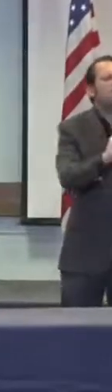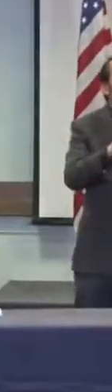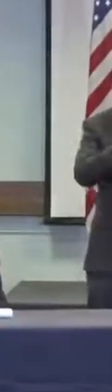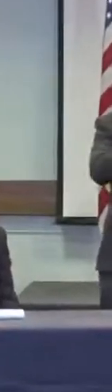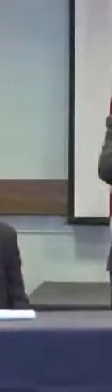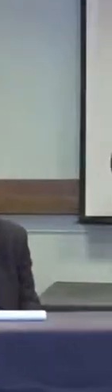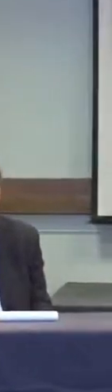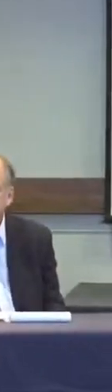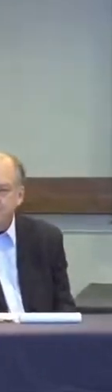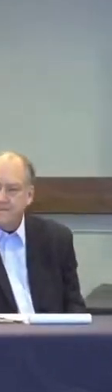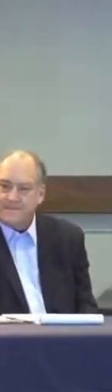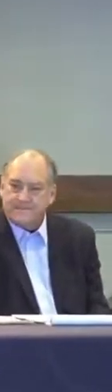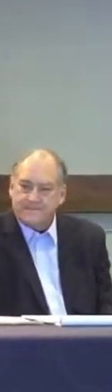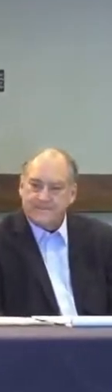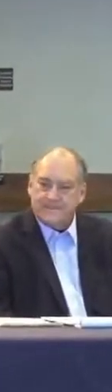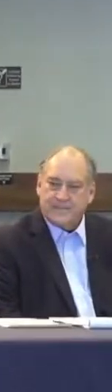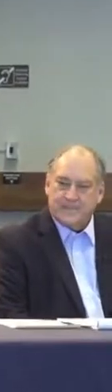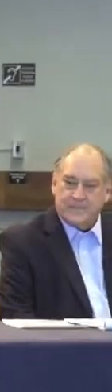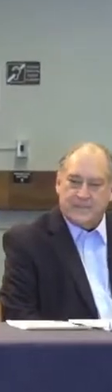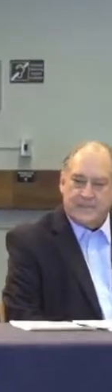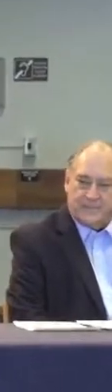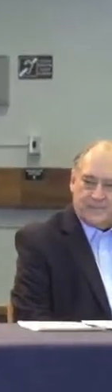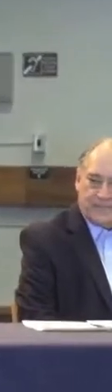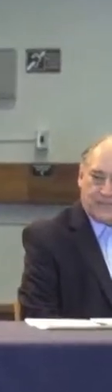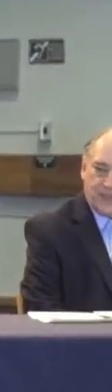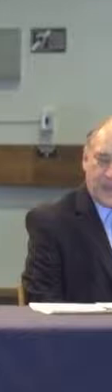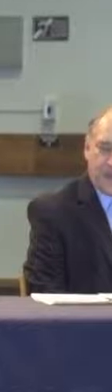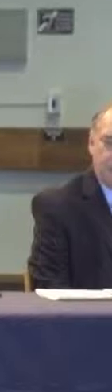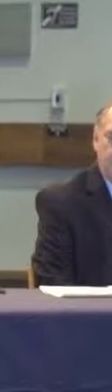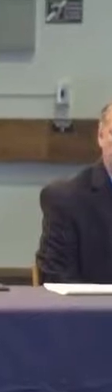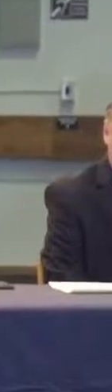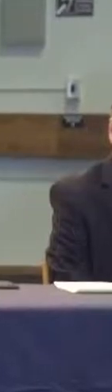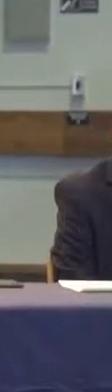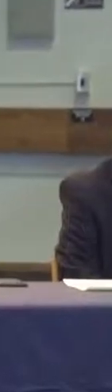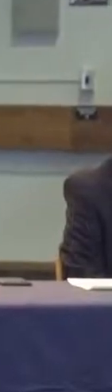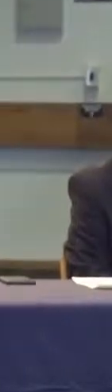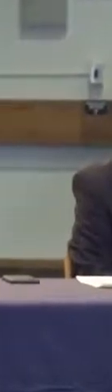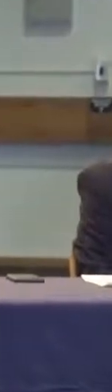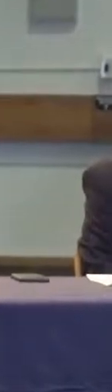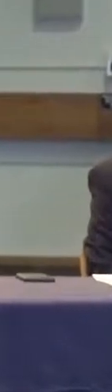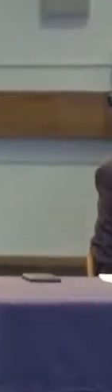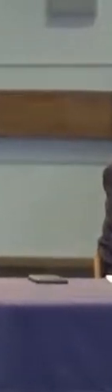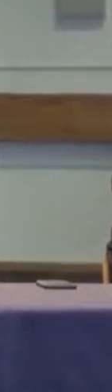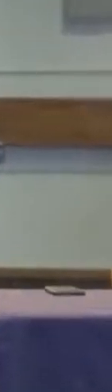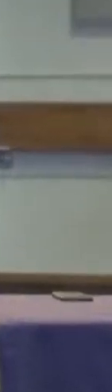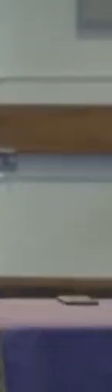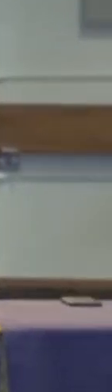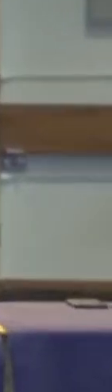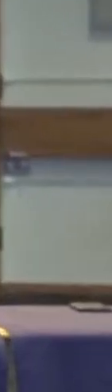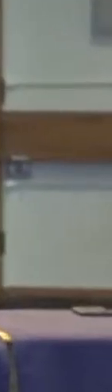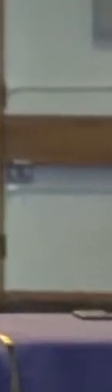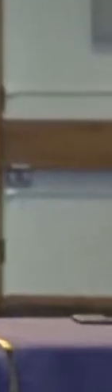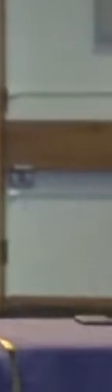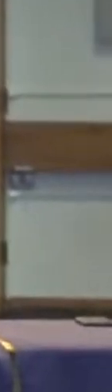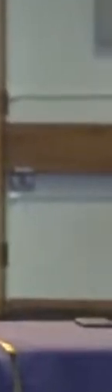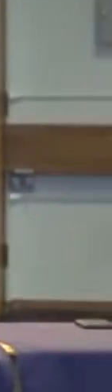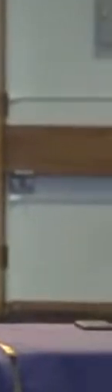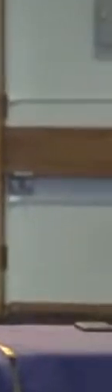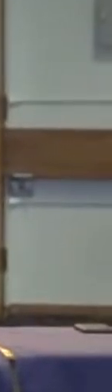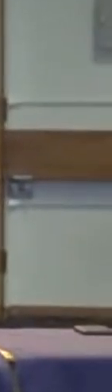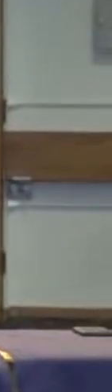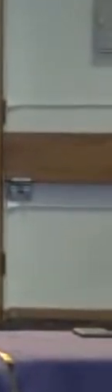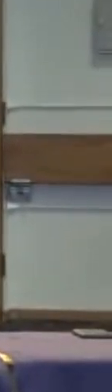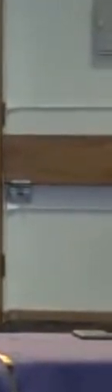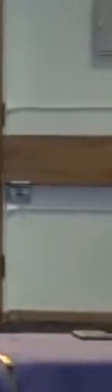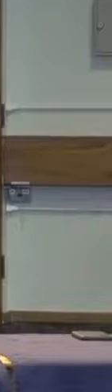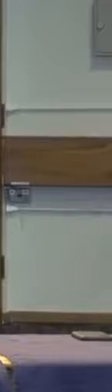concerned about students who don't have computer or access to an internet. Can you give me more information? Sure, thank you. So we